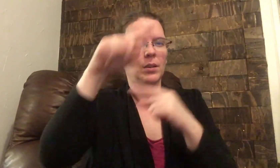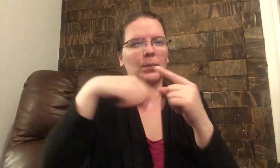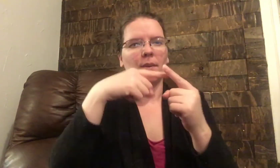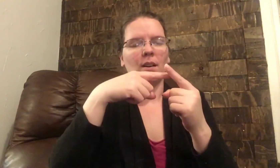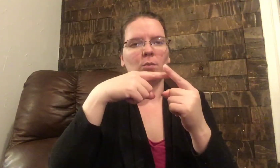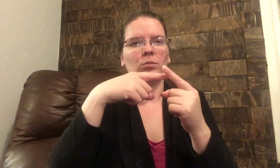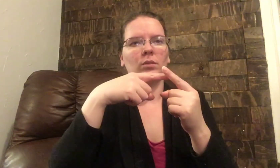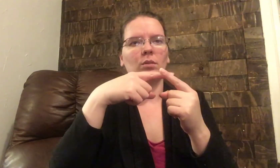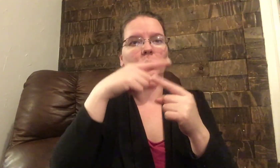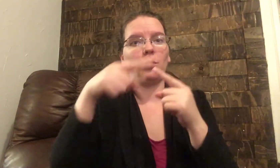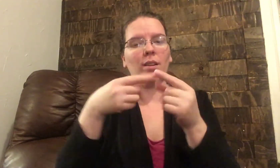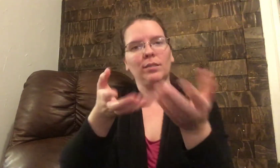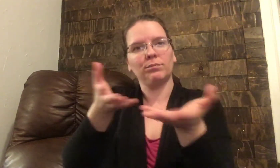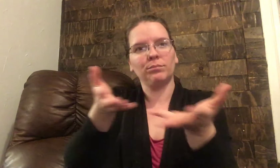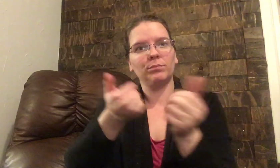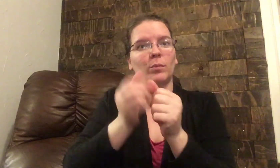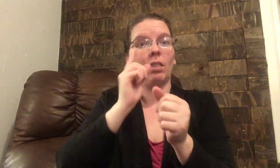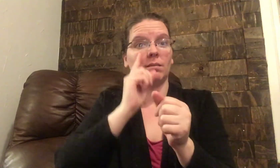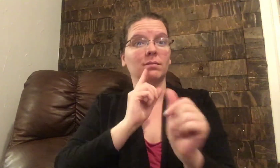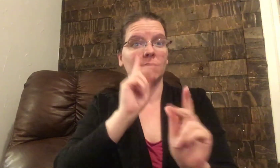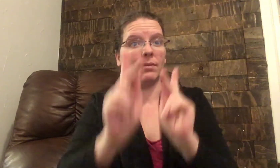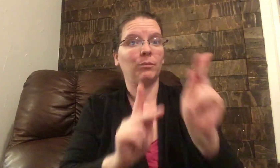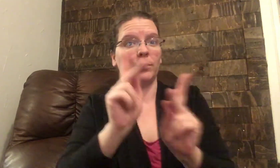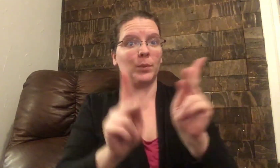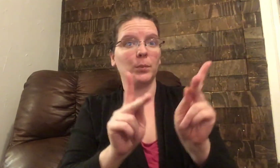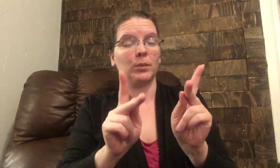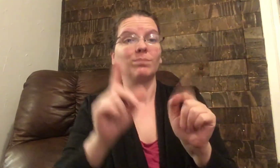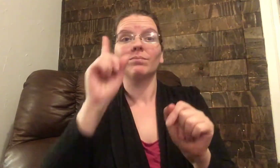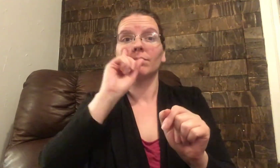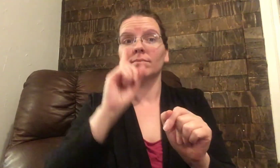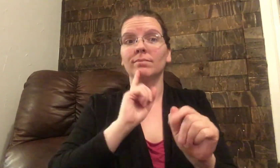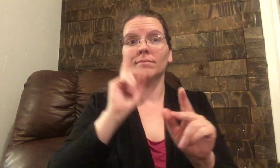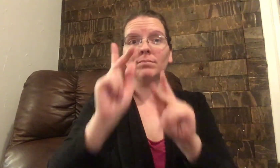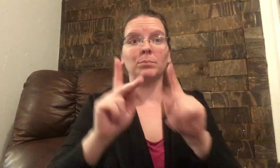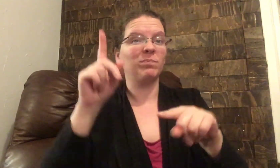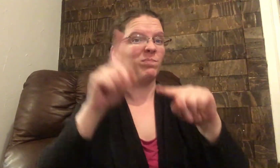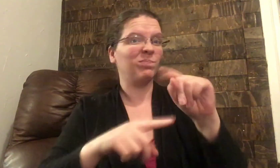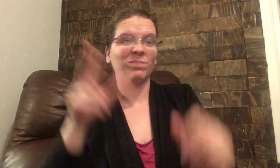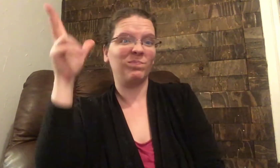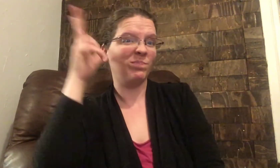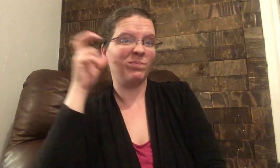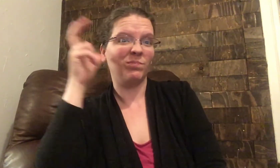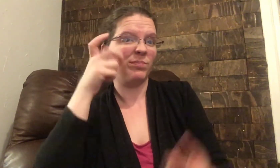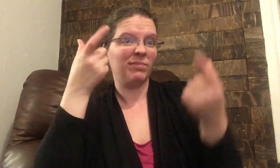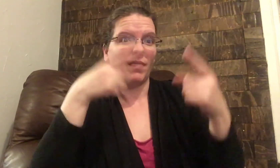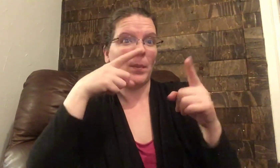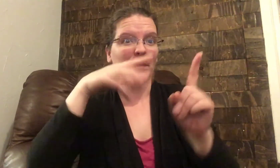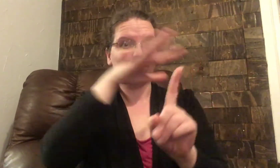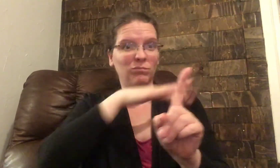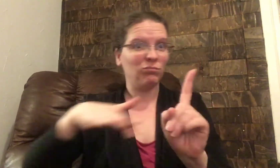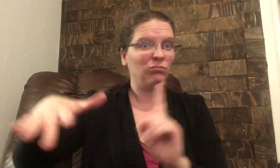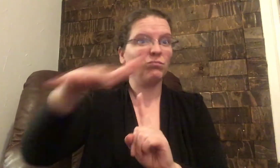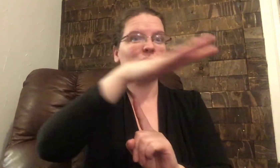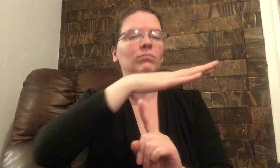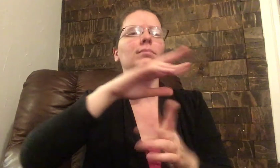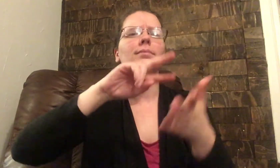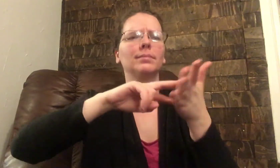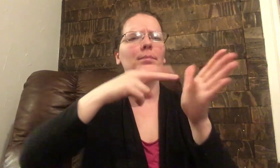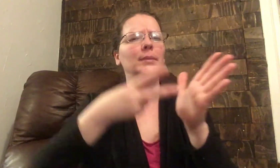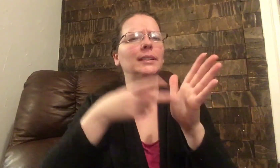Some things that are important to keep in mind when you're dealing with deaf people is that deaf people can't hear what's going on